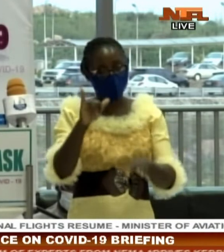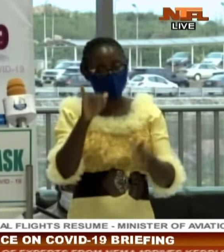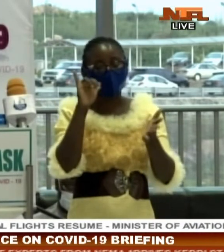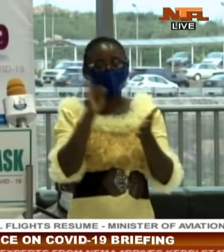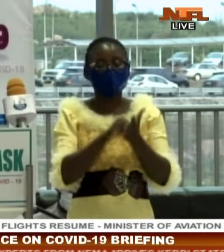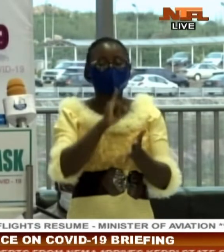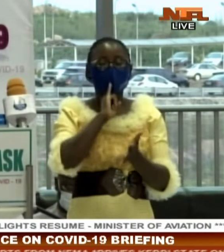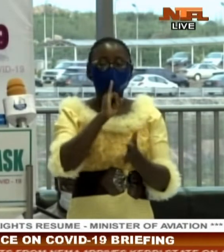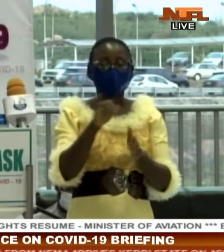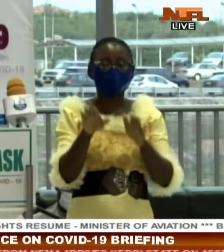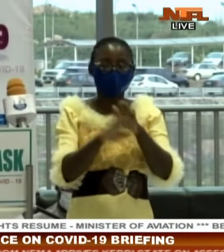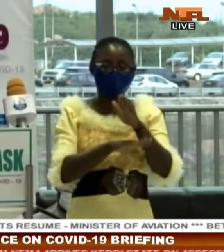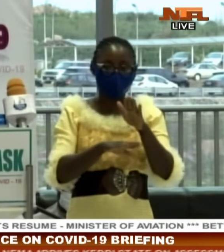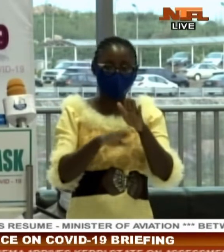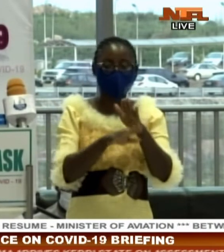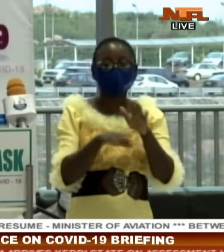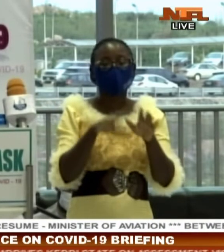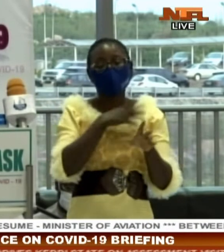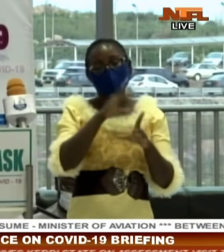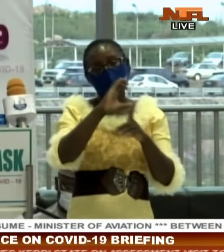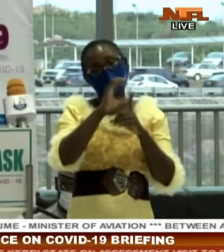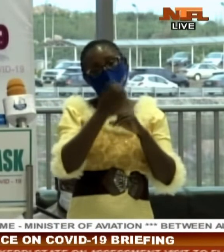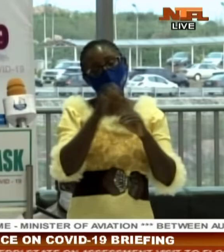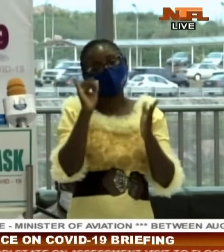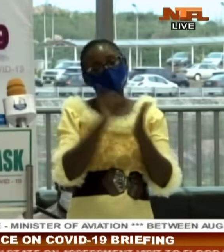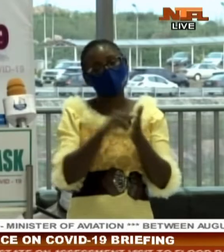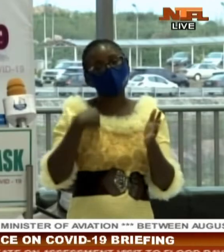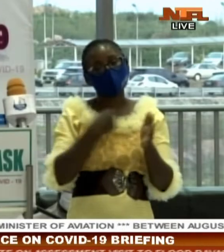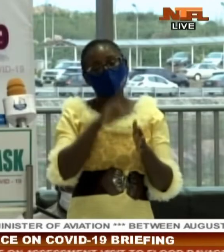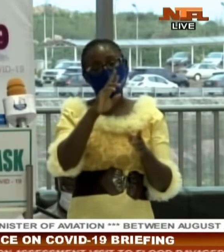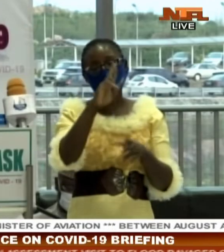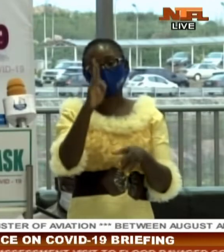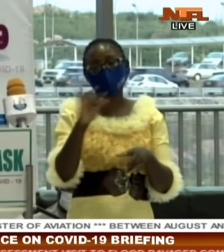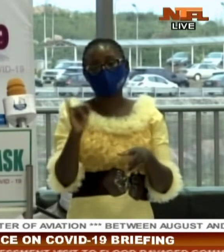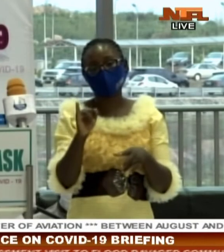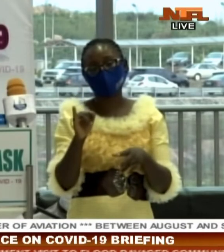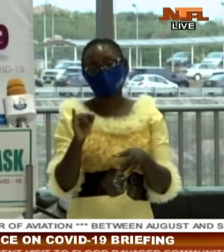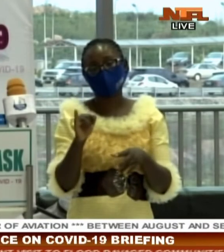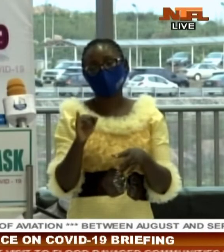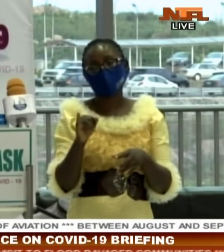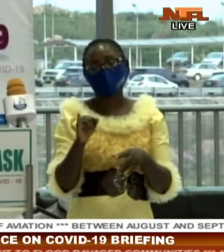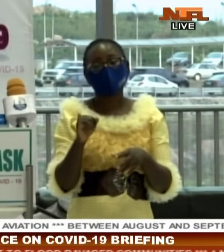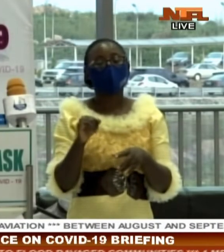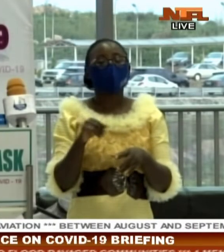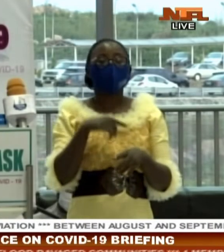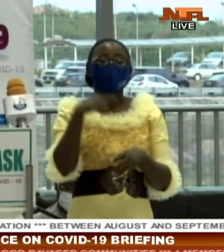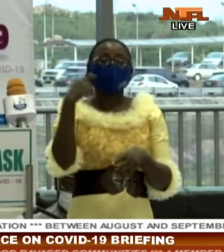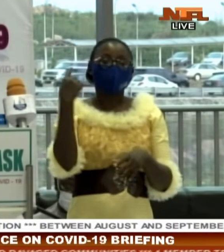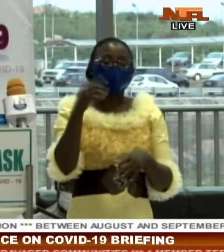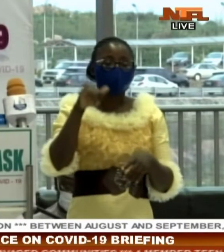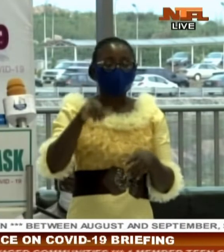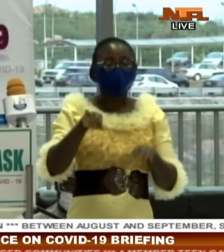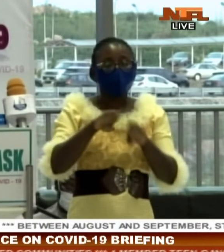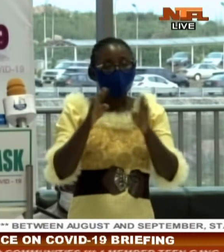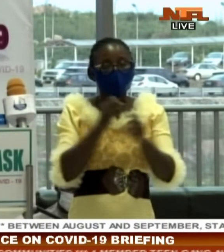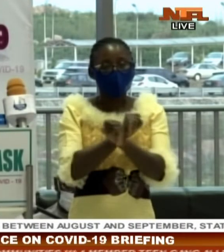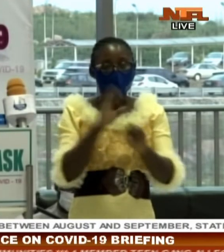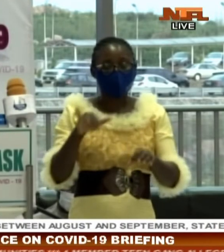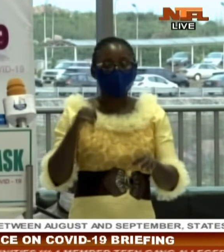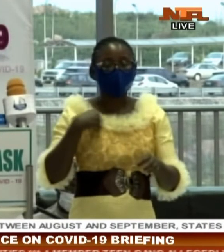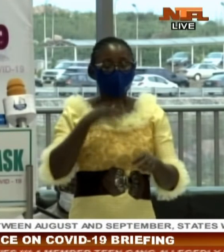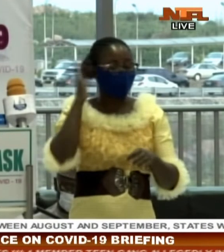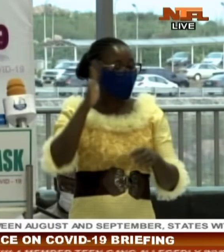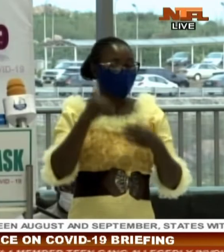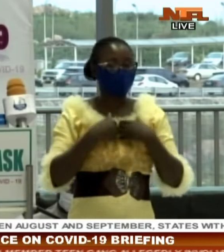the baseline, that's the condition we are applying. Unless schools are open safely, we will have a problem, definitely.